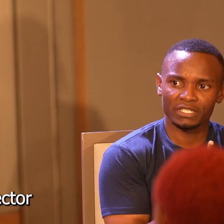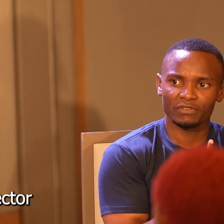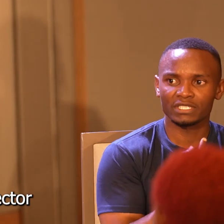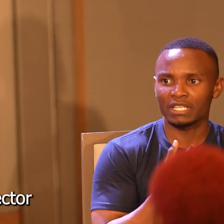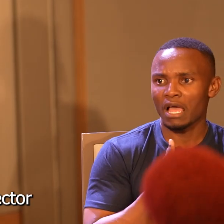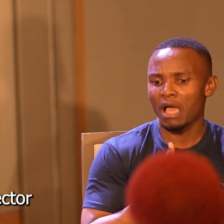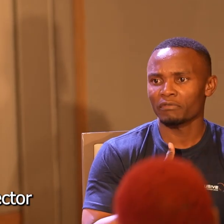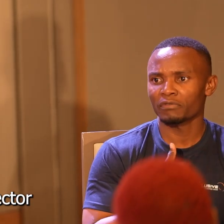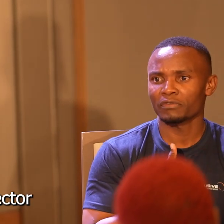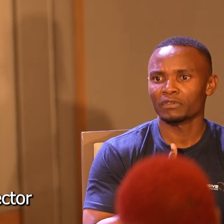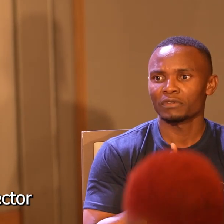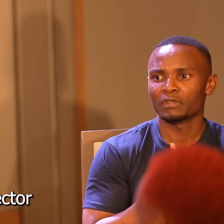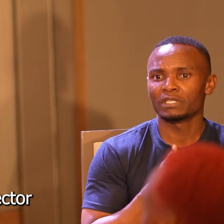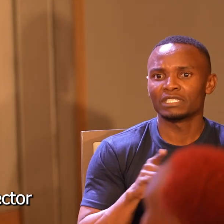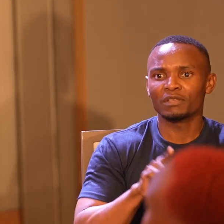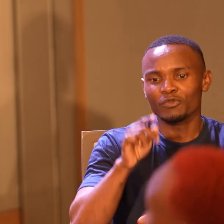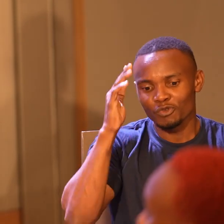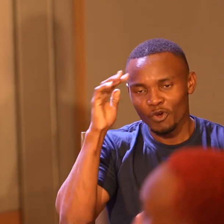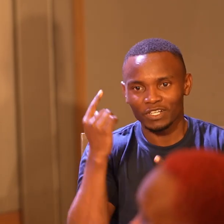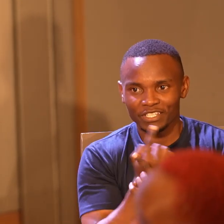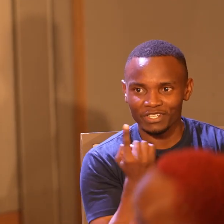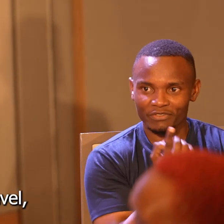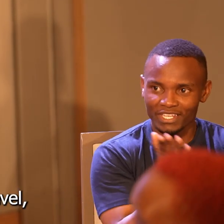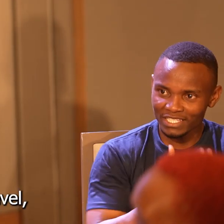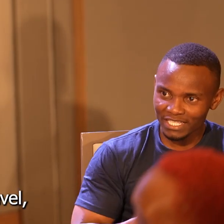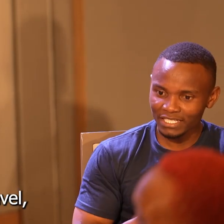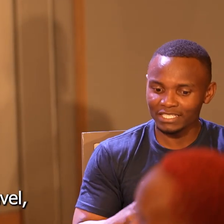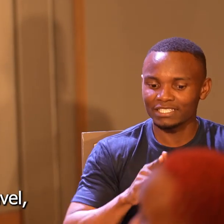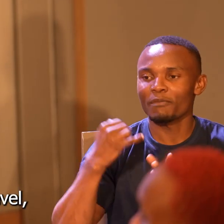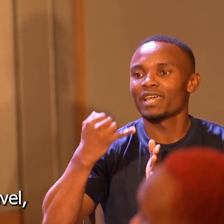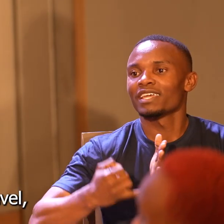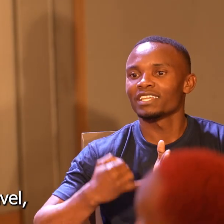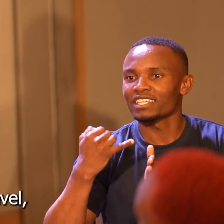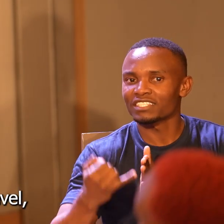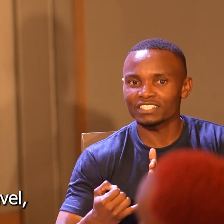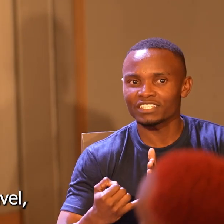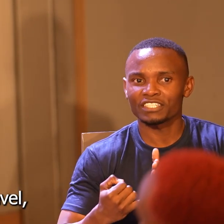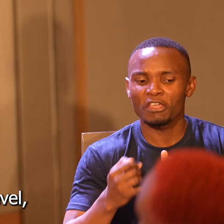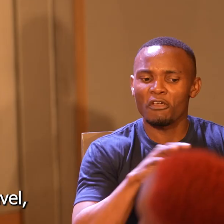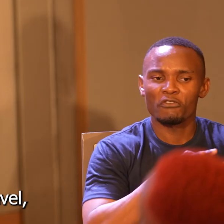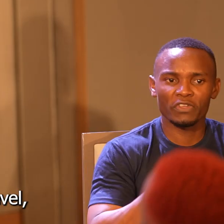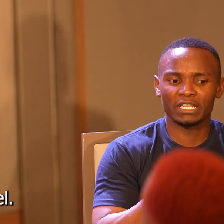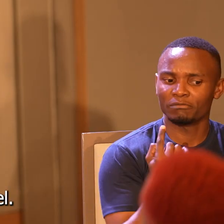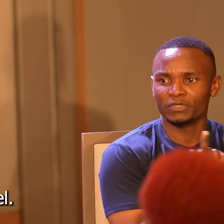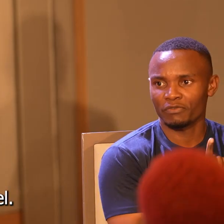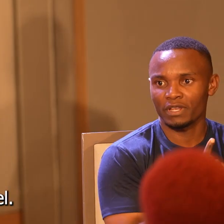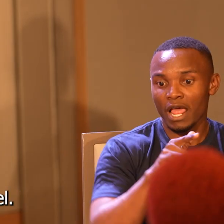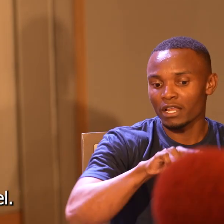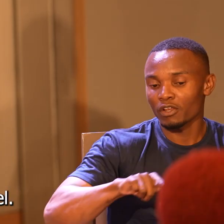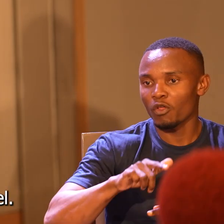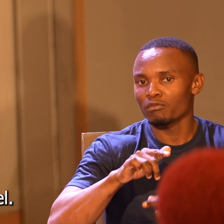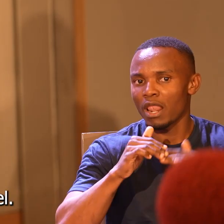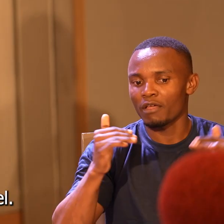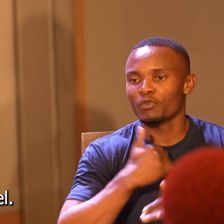about, you get to lower level, for example, sector, industry, field, so at that lower level we can have